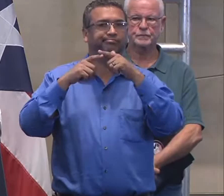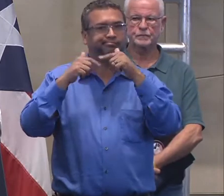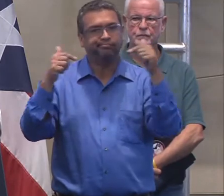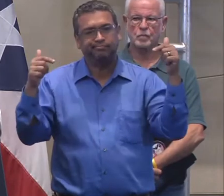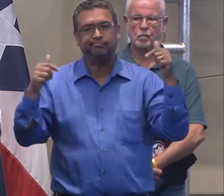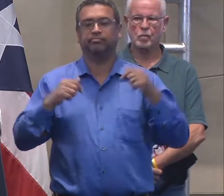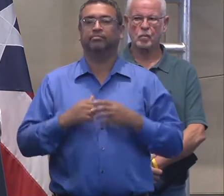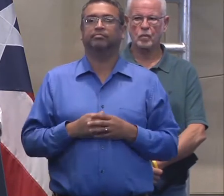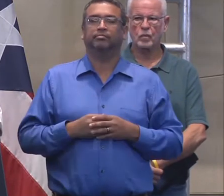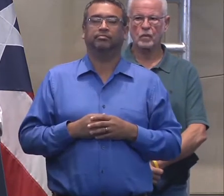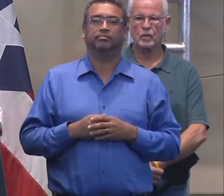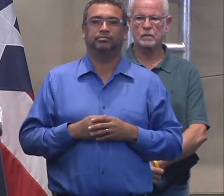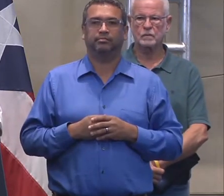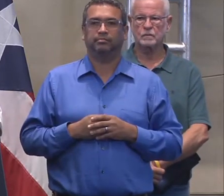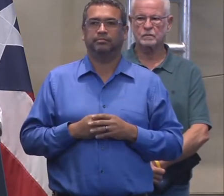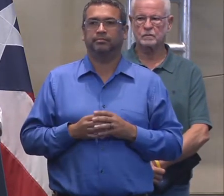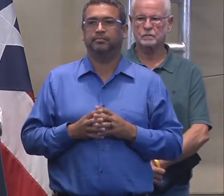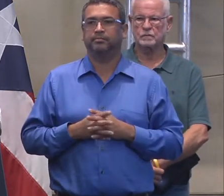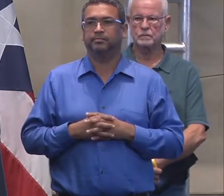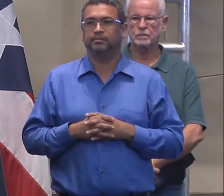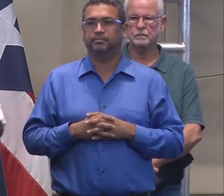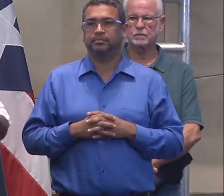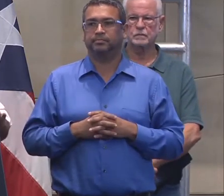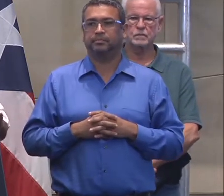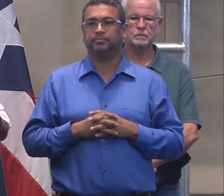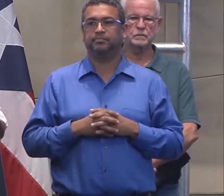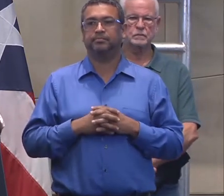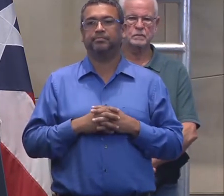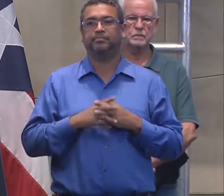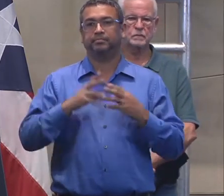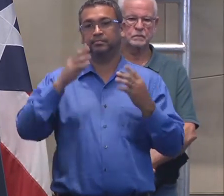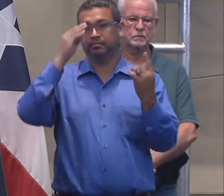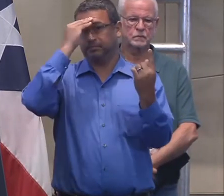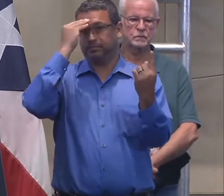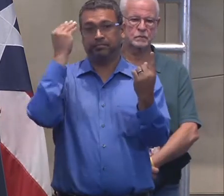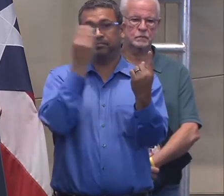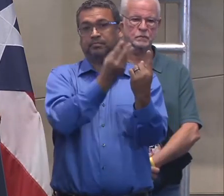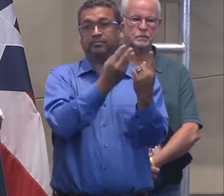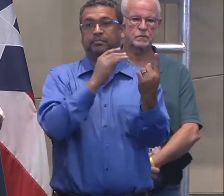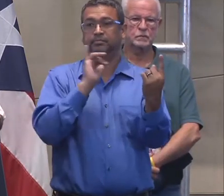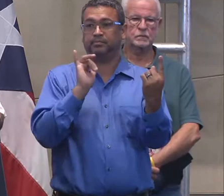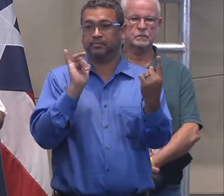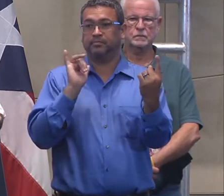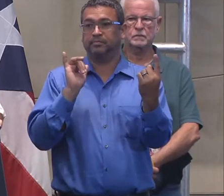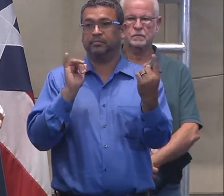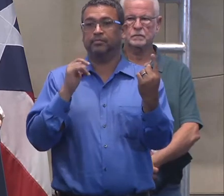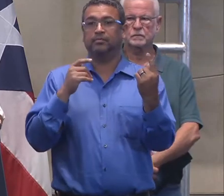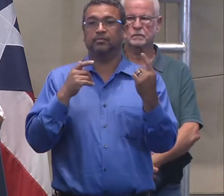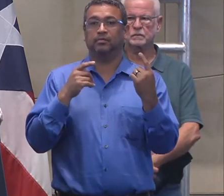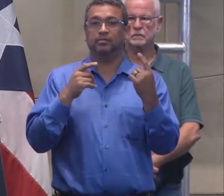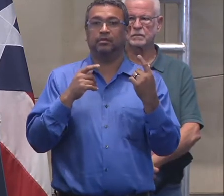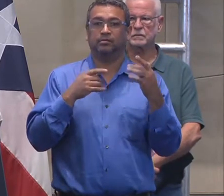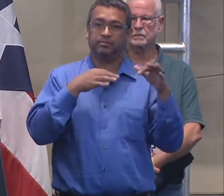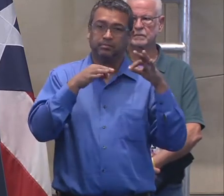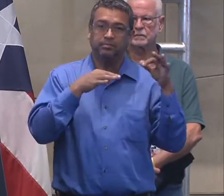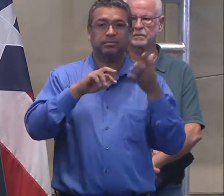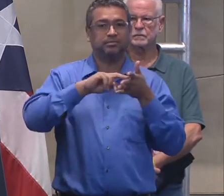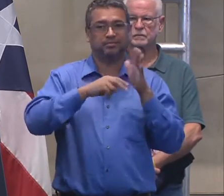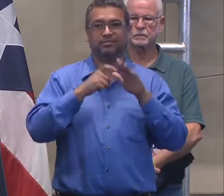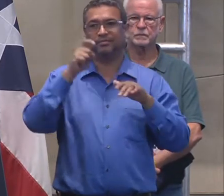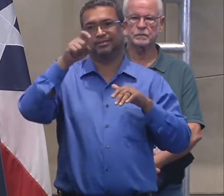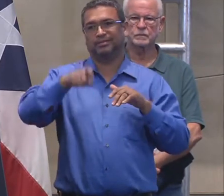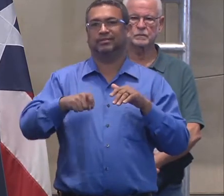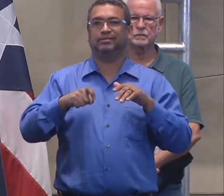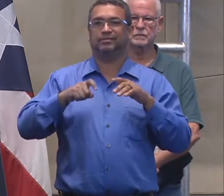and more importantly, I told them the importance of starting off in the right foot with whatever a package